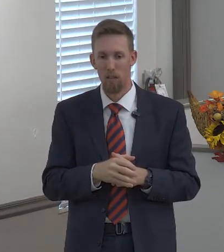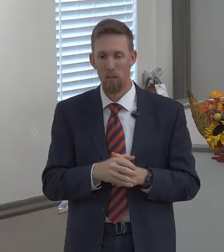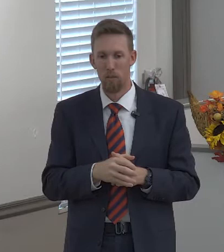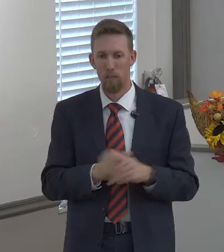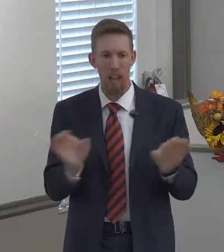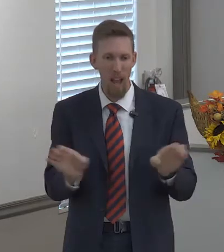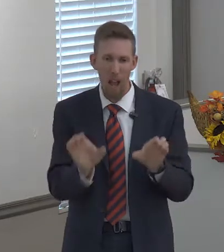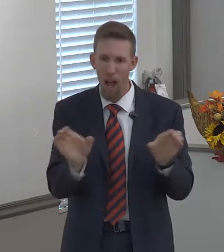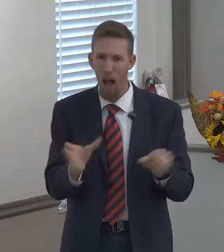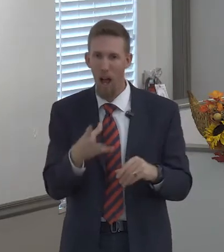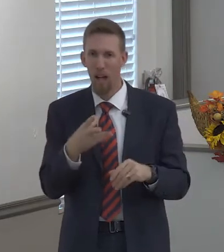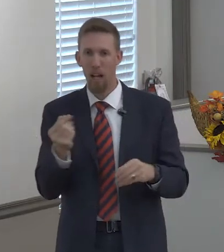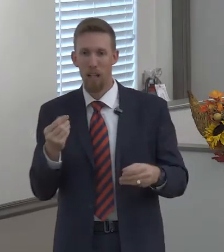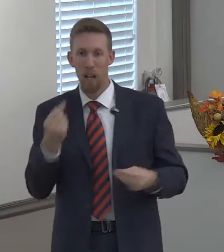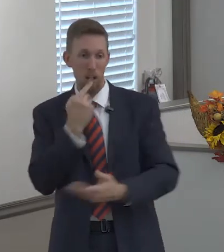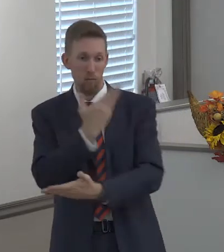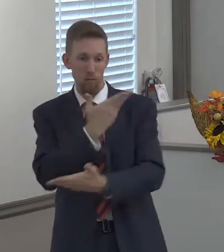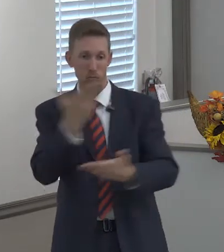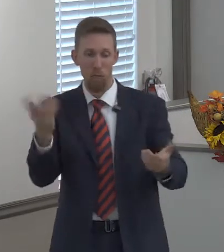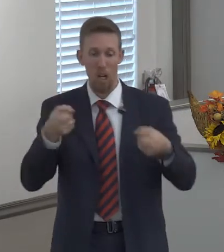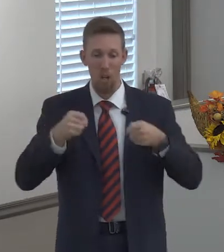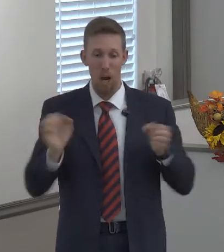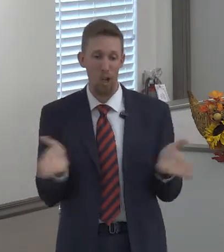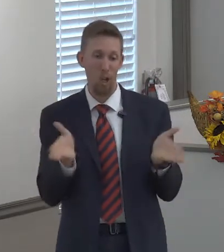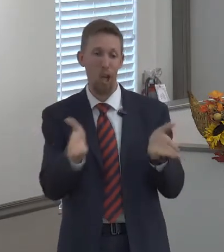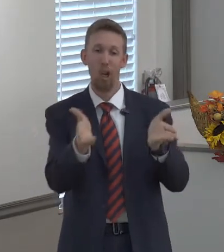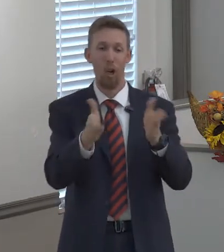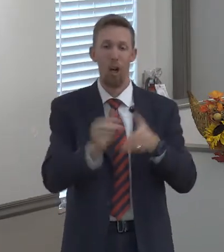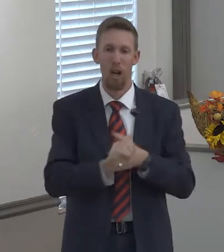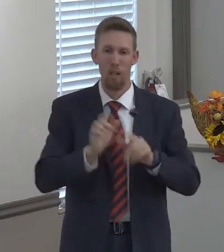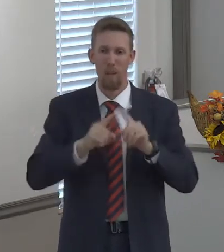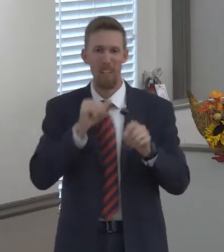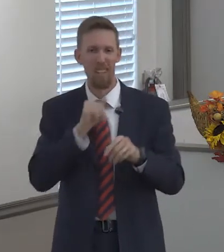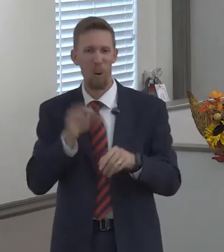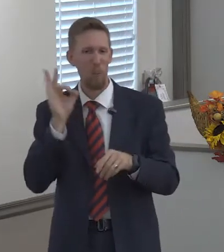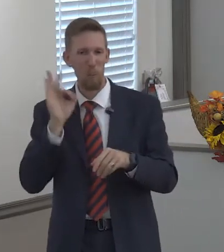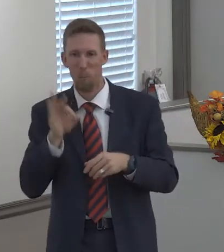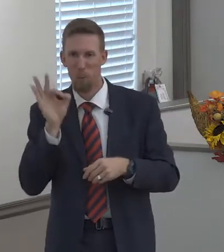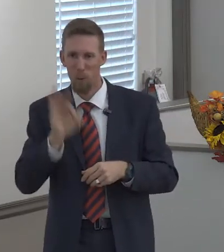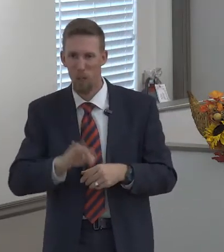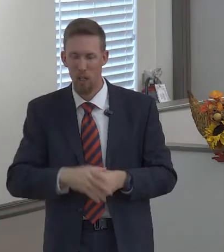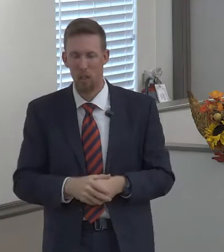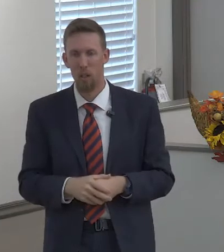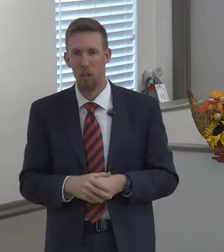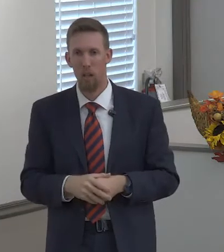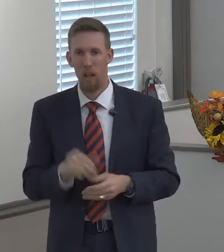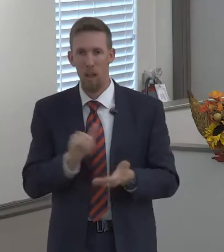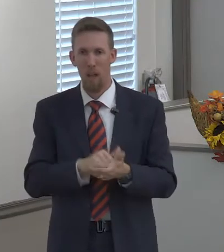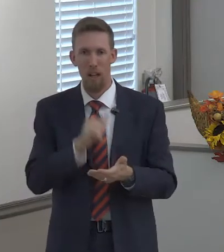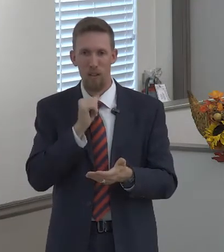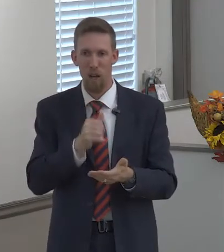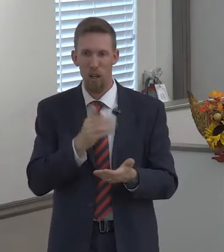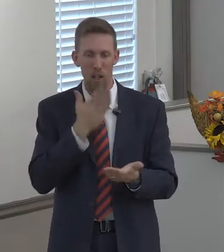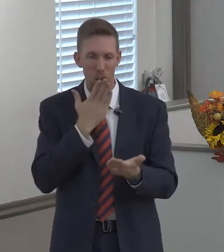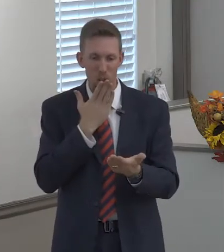where we could honestly say, there's a good gospel preaching church there, and there's a good gospel preaching church there, and good